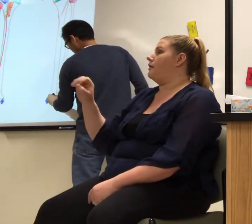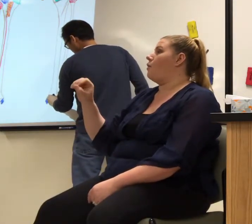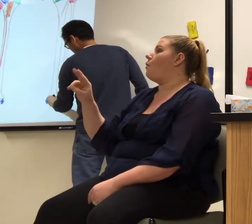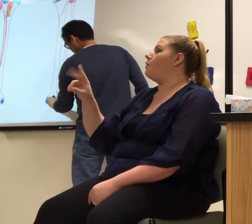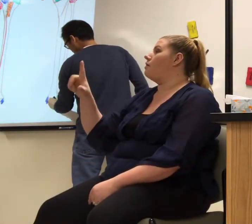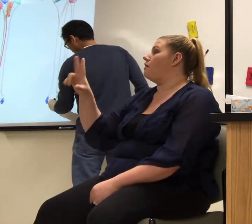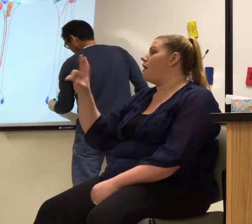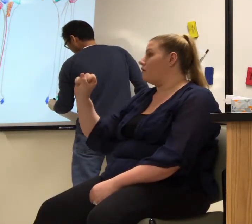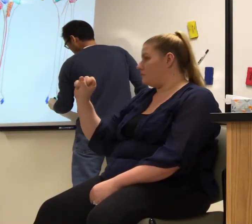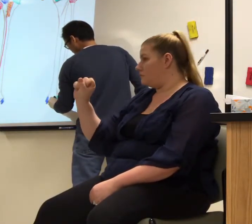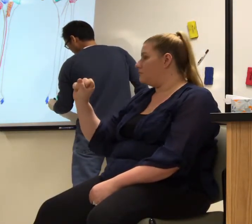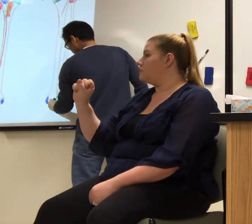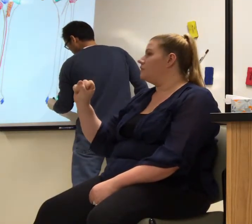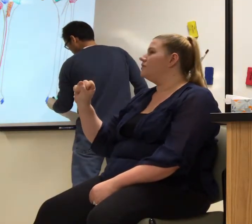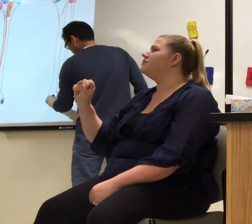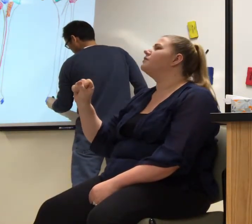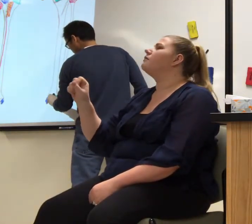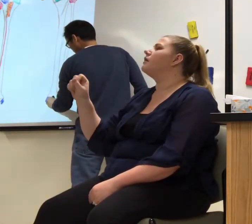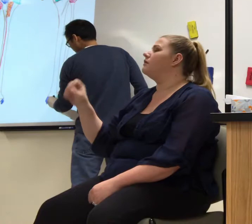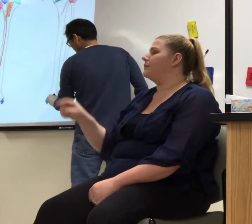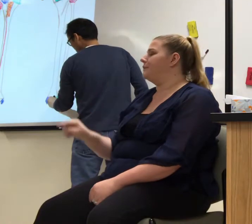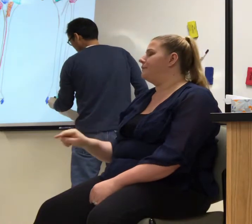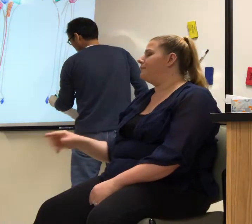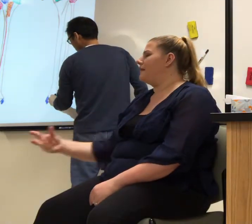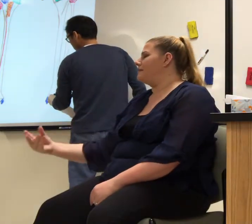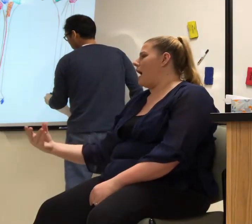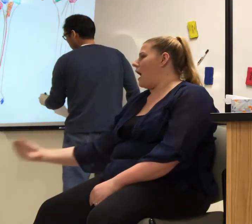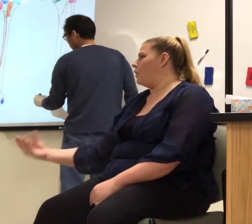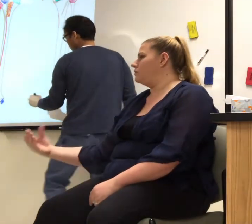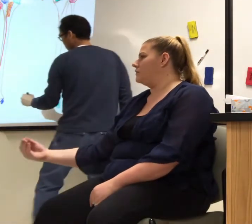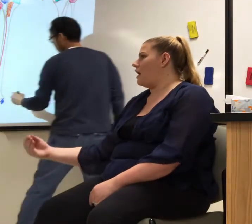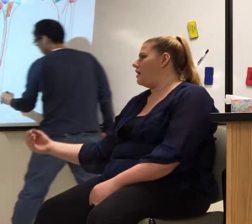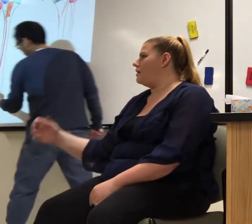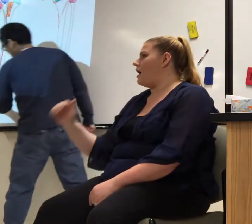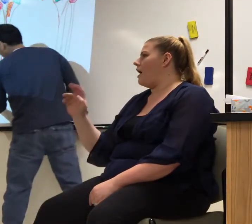there. The lateral malleolus is your outside ankle bone.